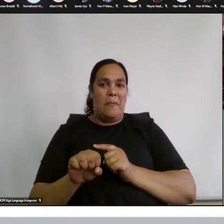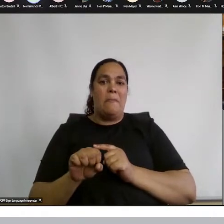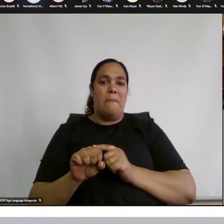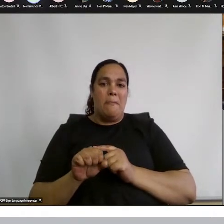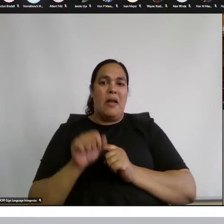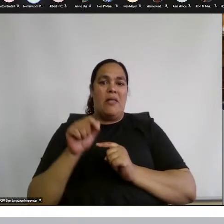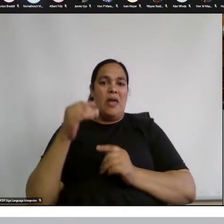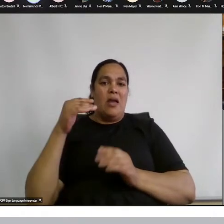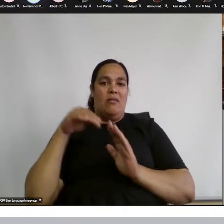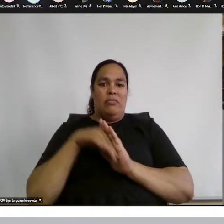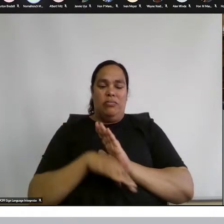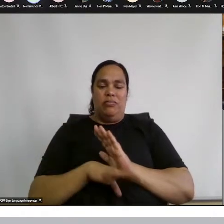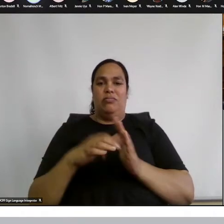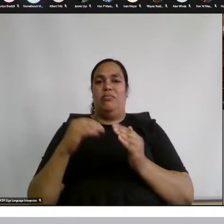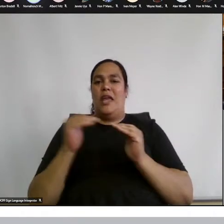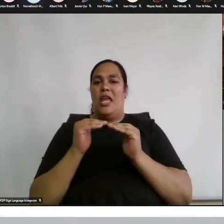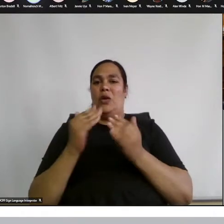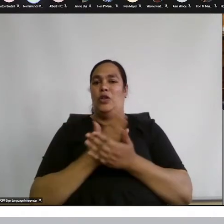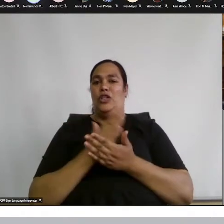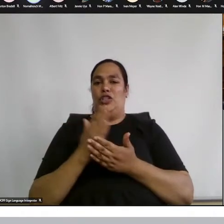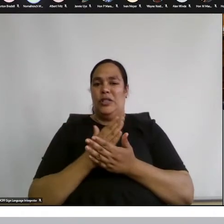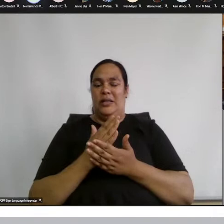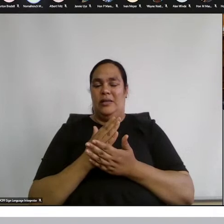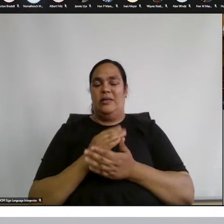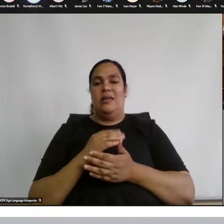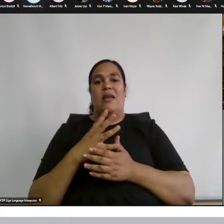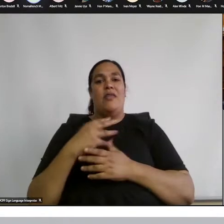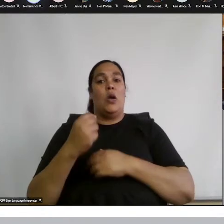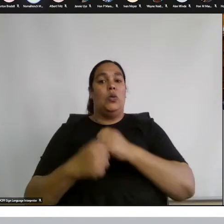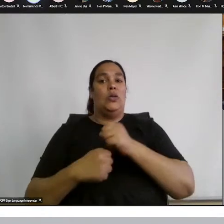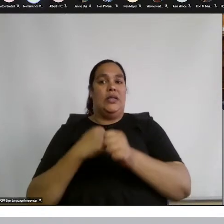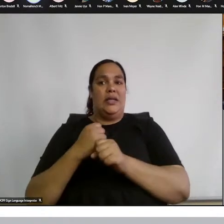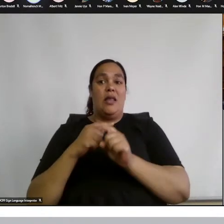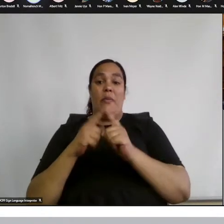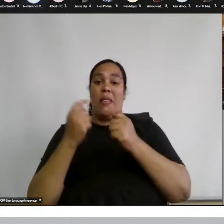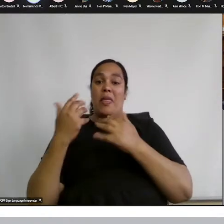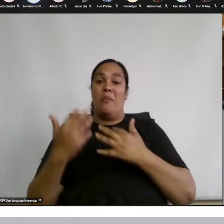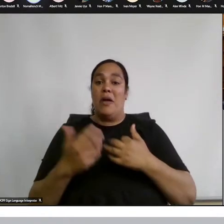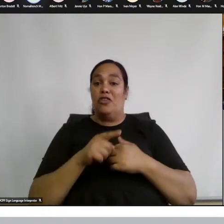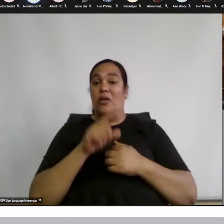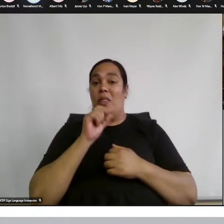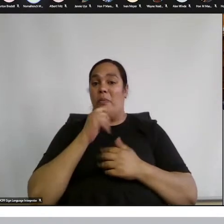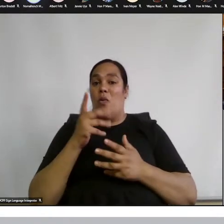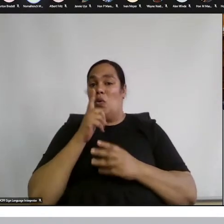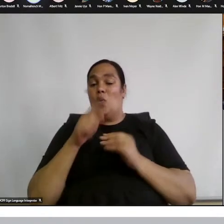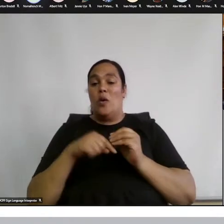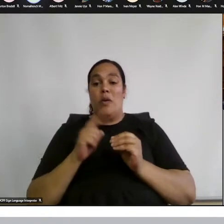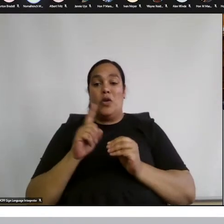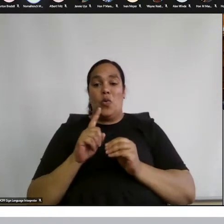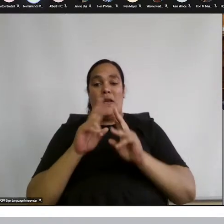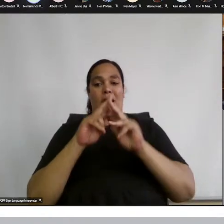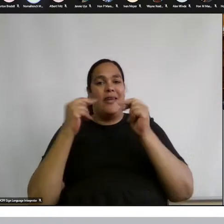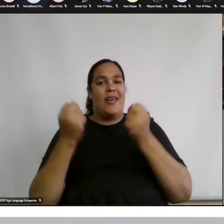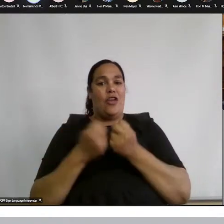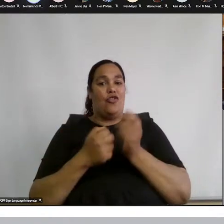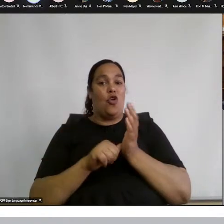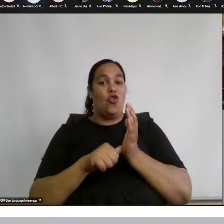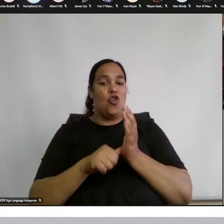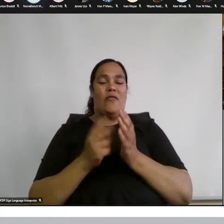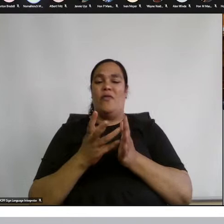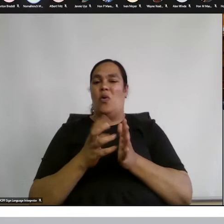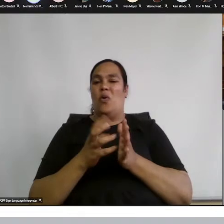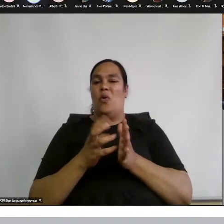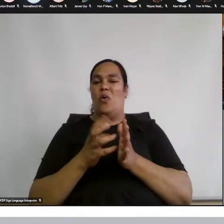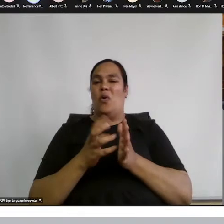a decrease in the equitable share in the outer years. The budget where we are talking about the national grants, for